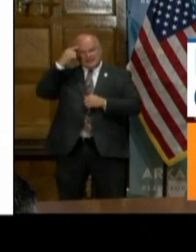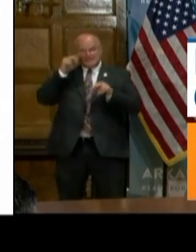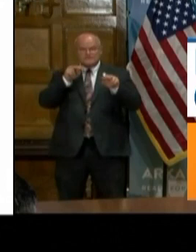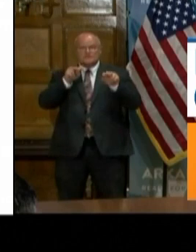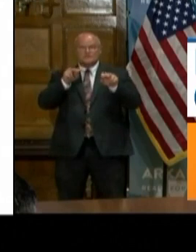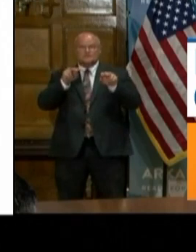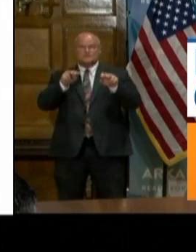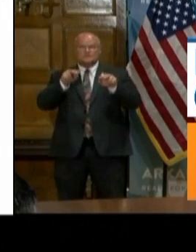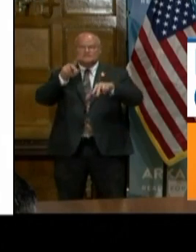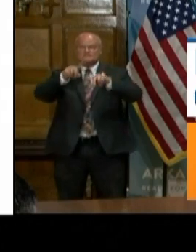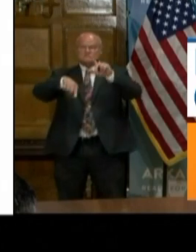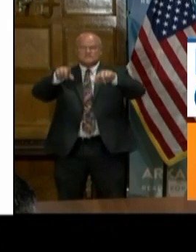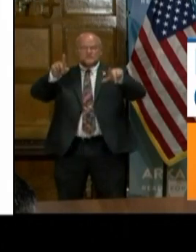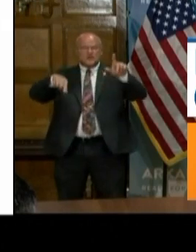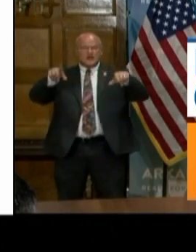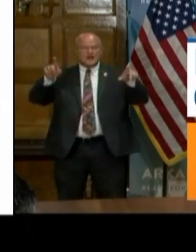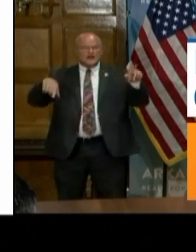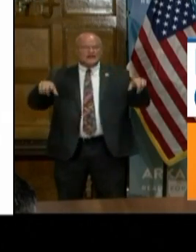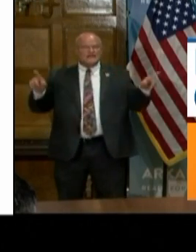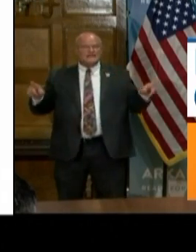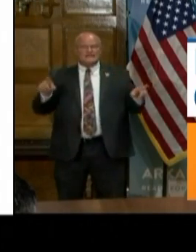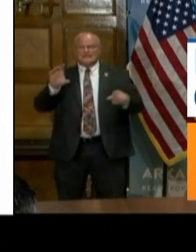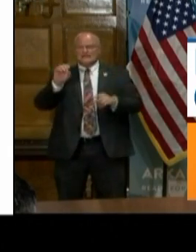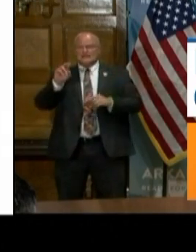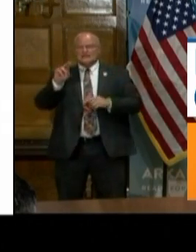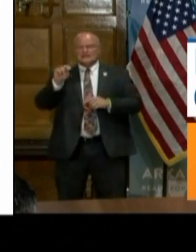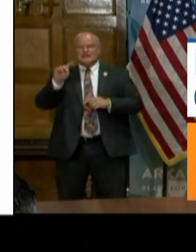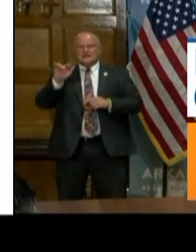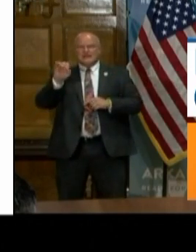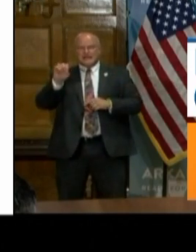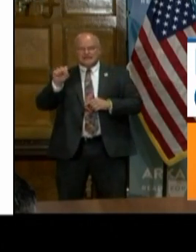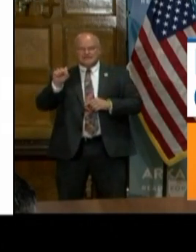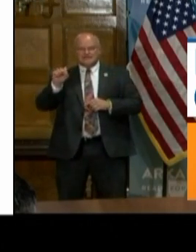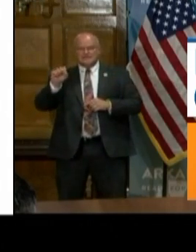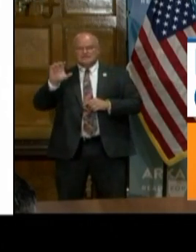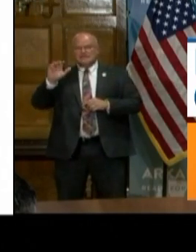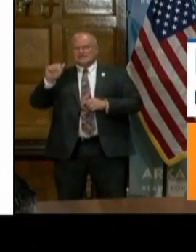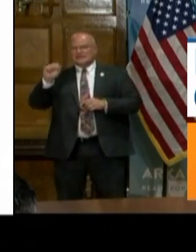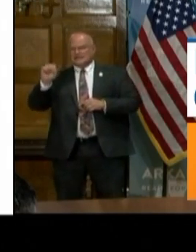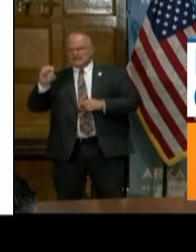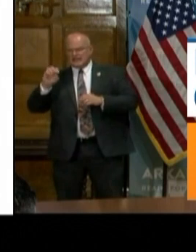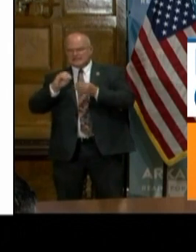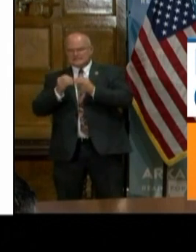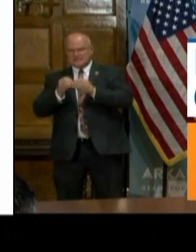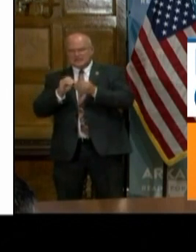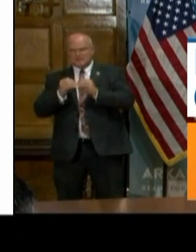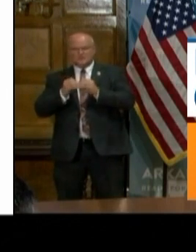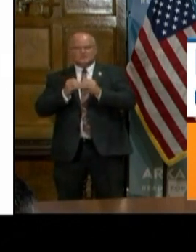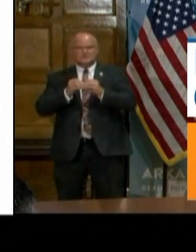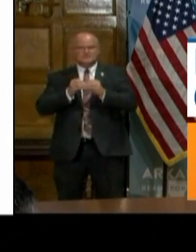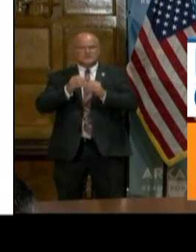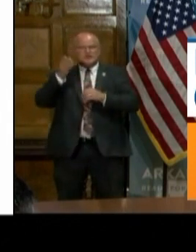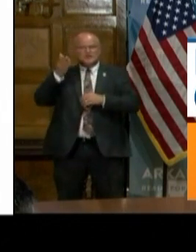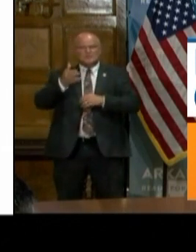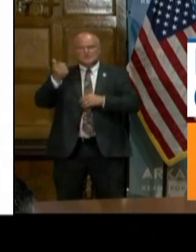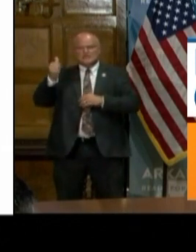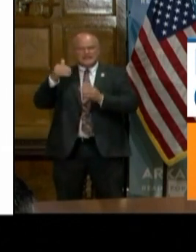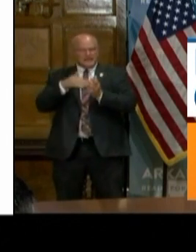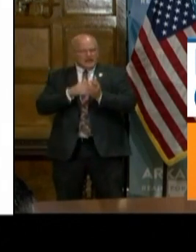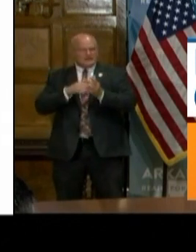look at the variety of counties' case numbers, the per capita numbers,